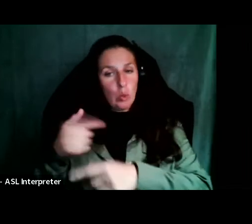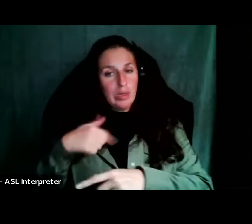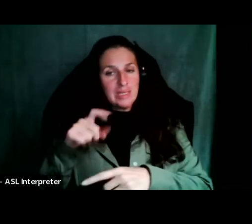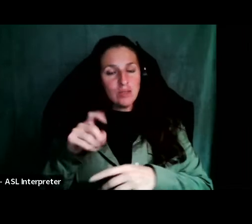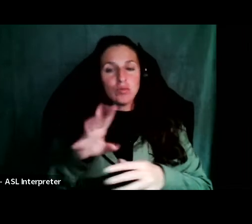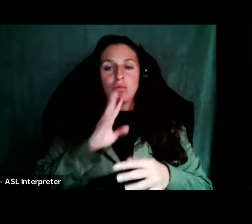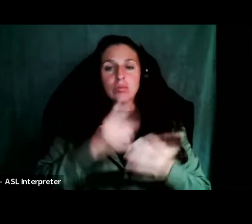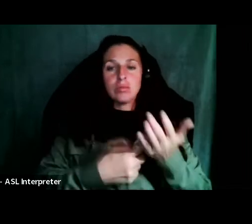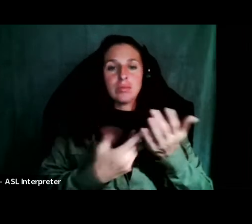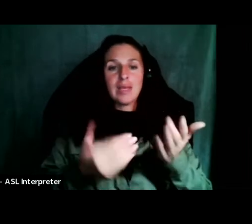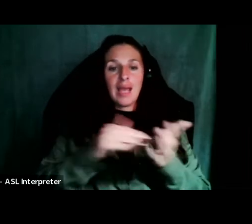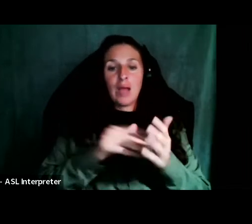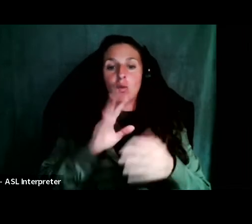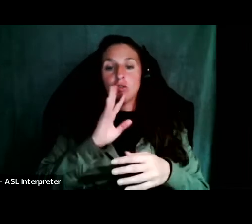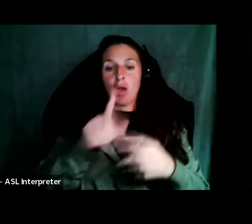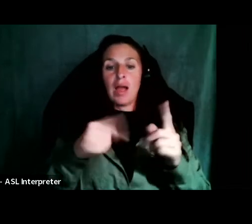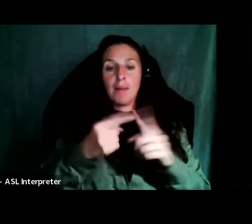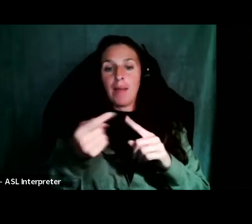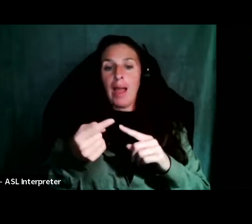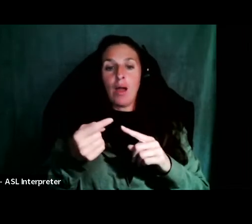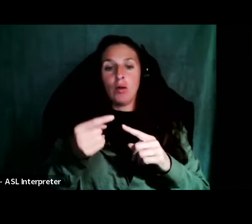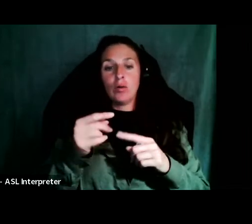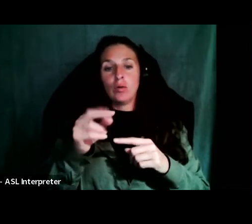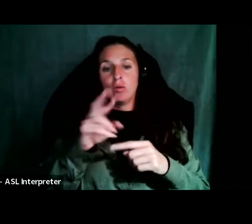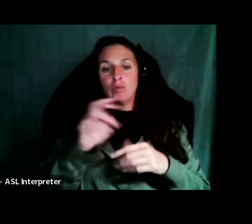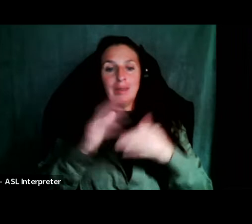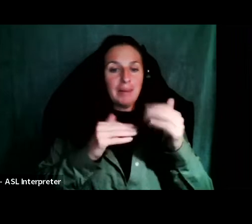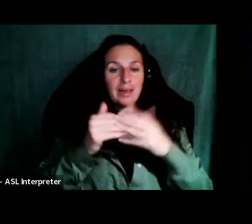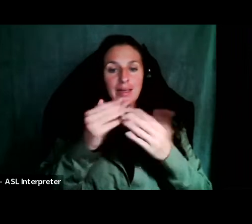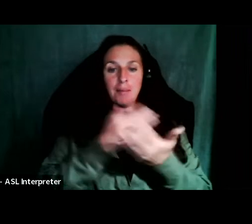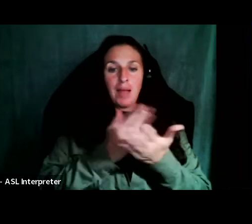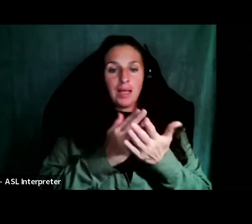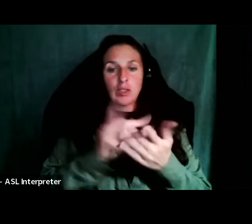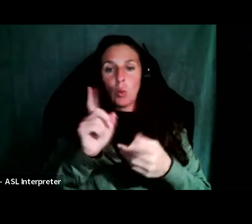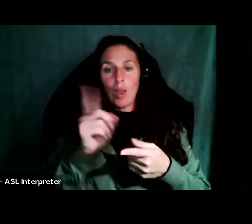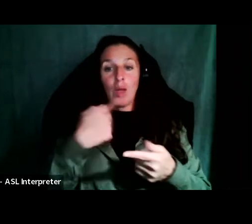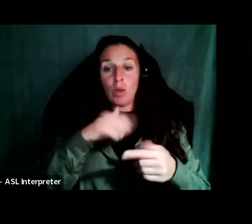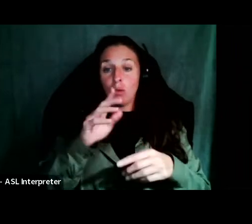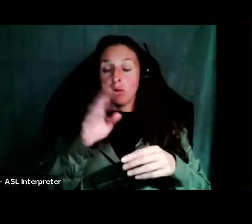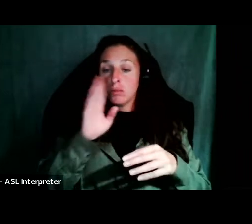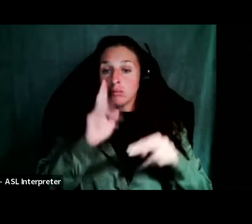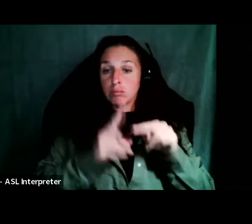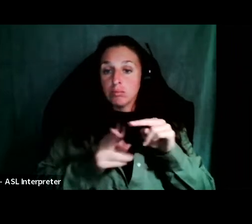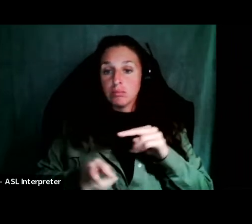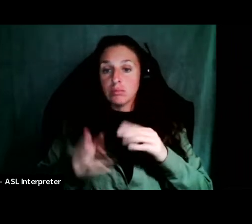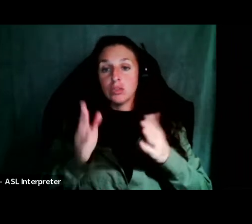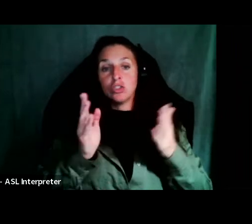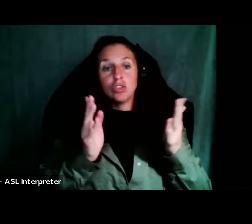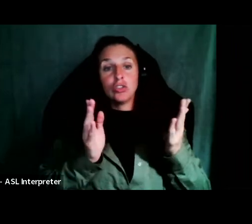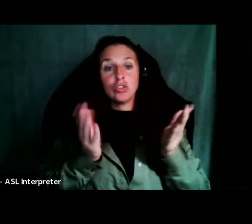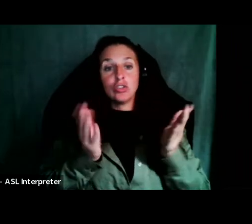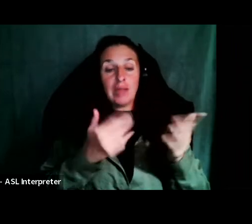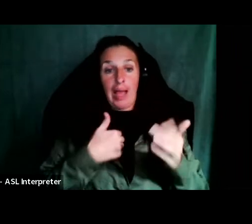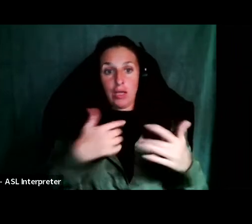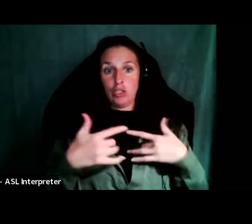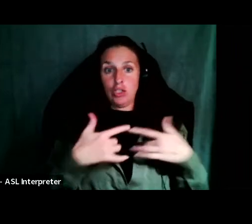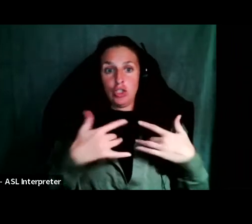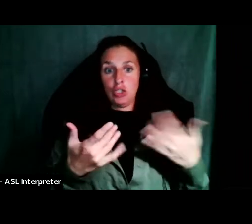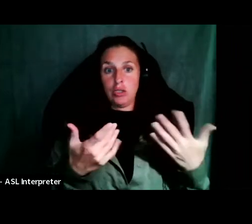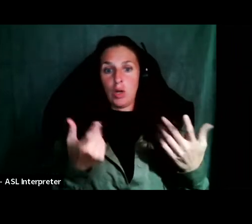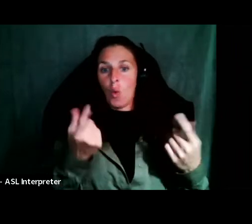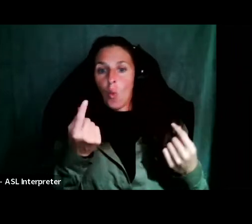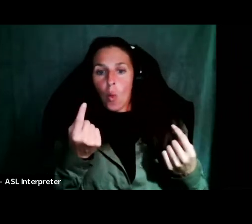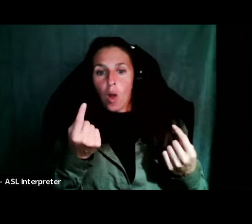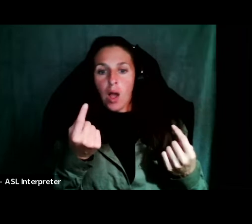about building the budget and where are we going to reduce services, I concern myself with what teachers on assignment are we